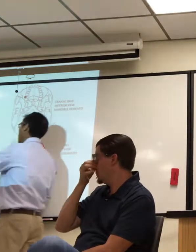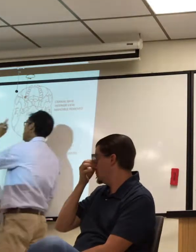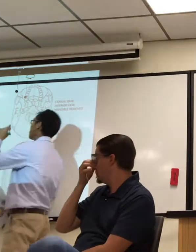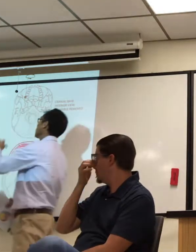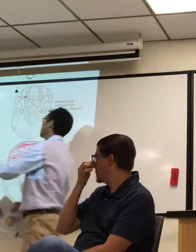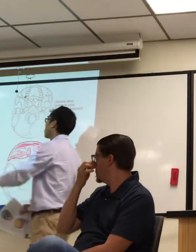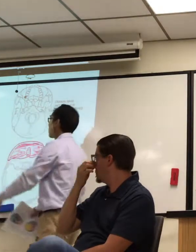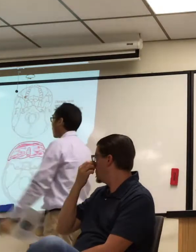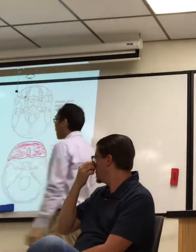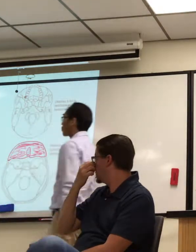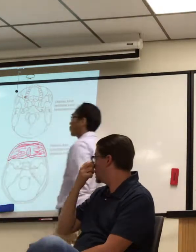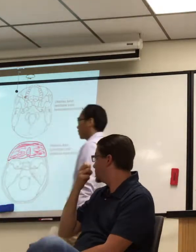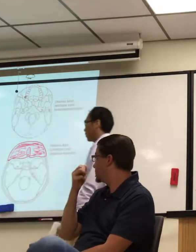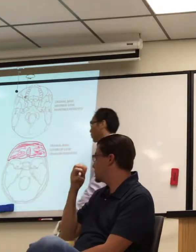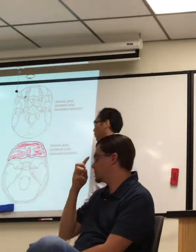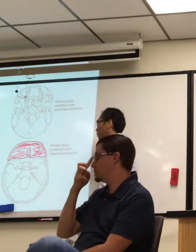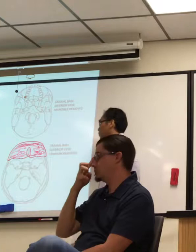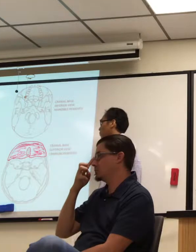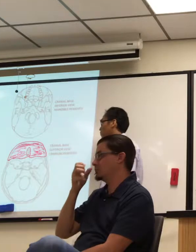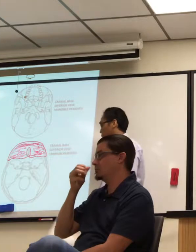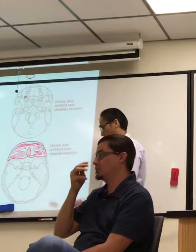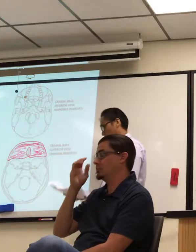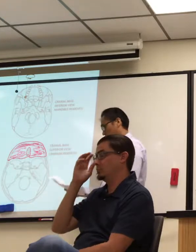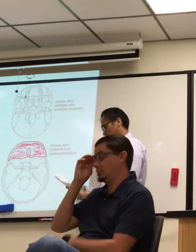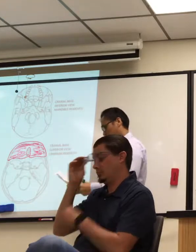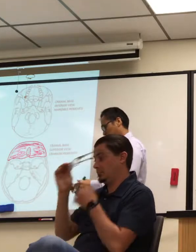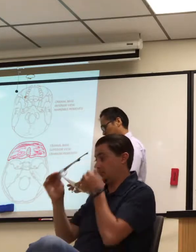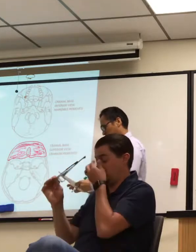Seen best from the lateral view.